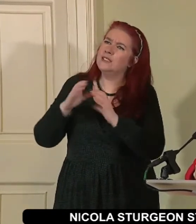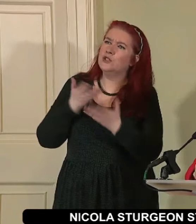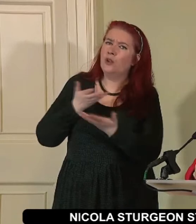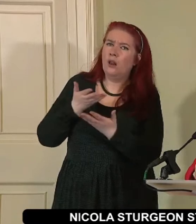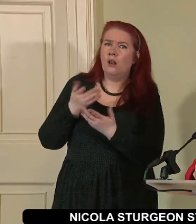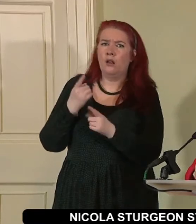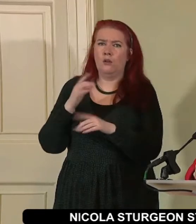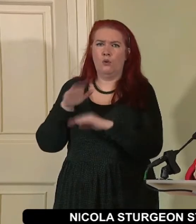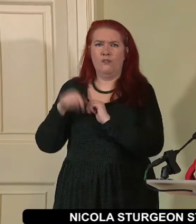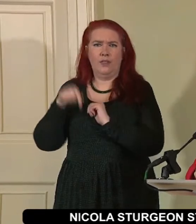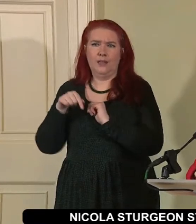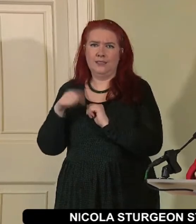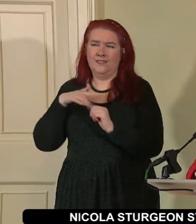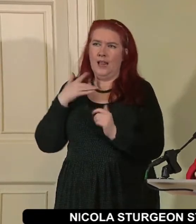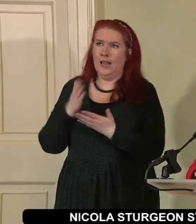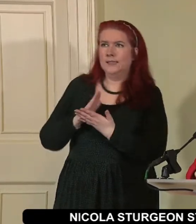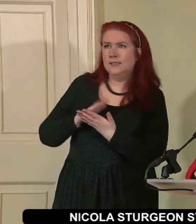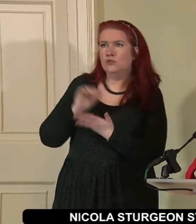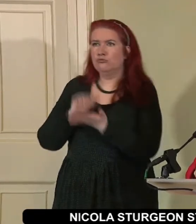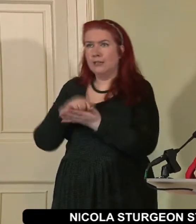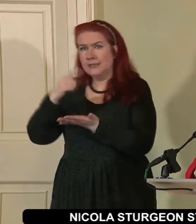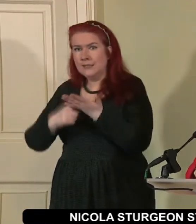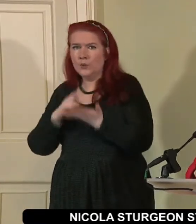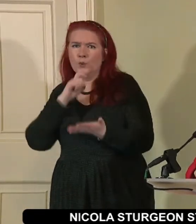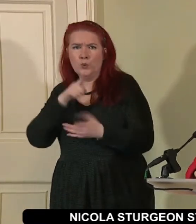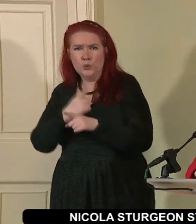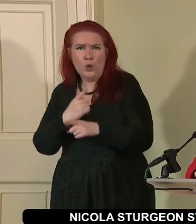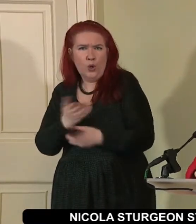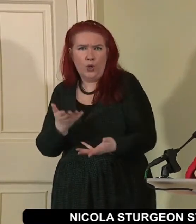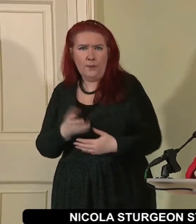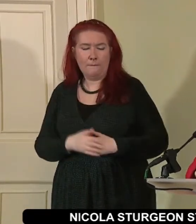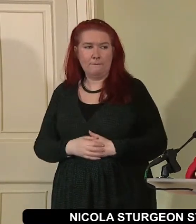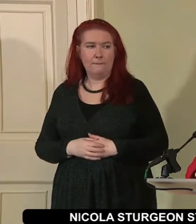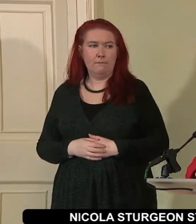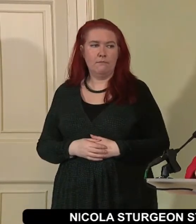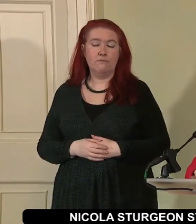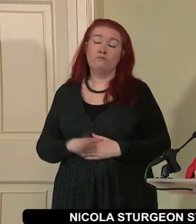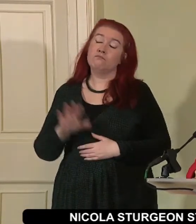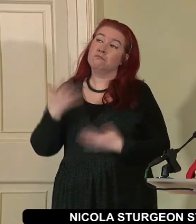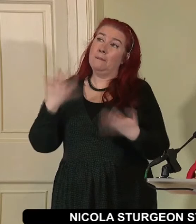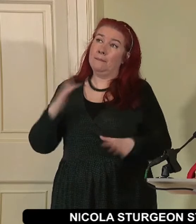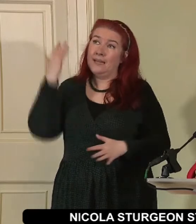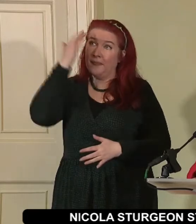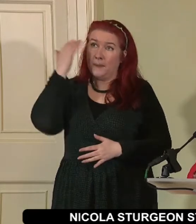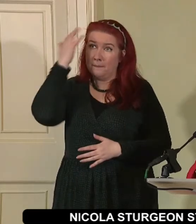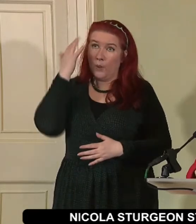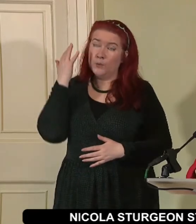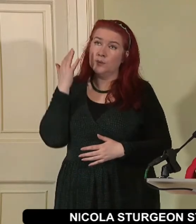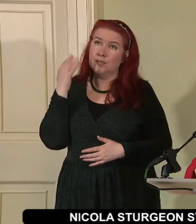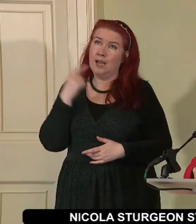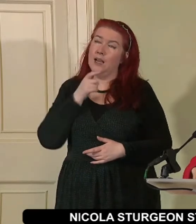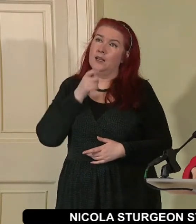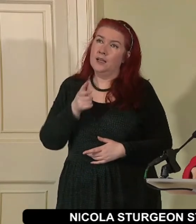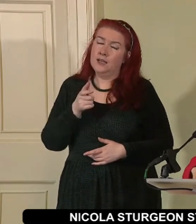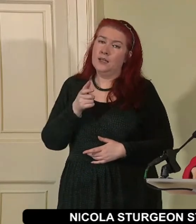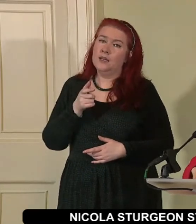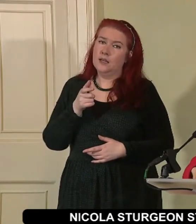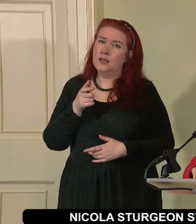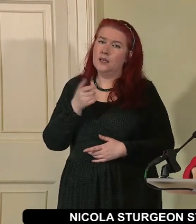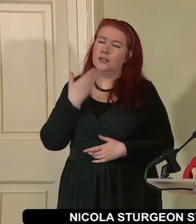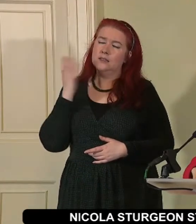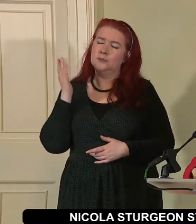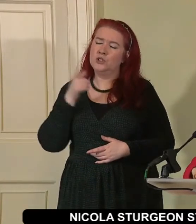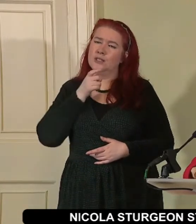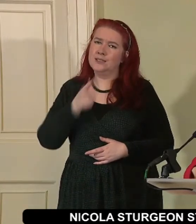about whether or not this is the right decision to take? I've been thinking about it. I used the term in my